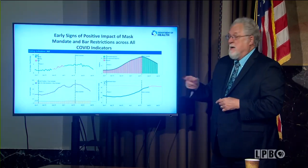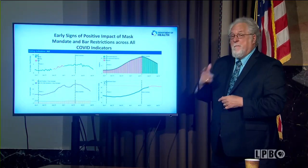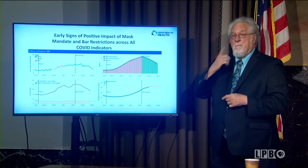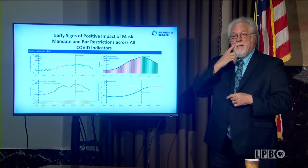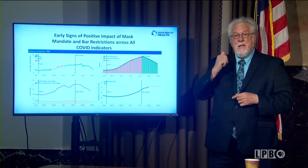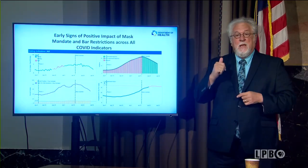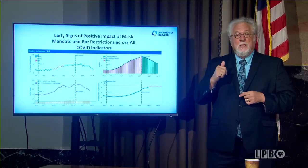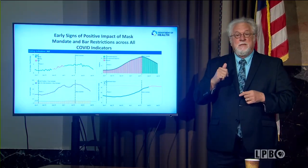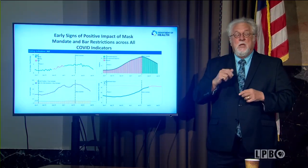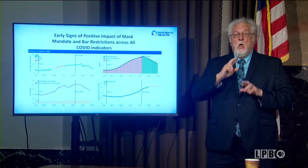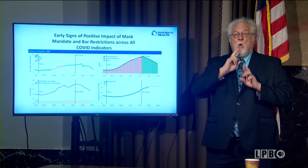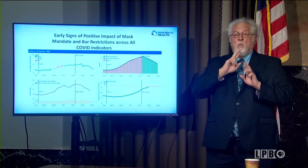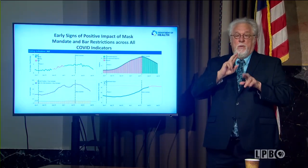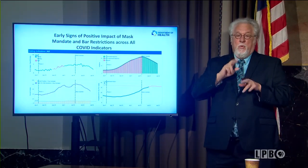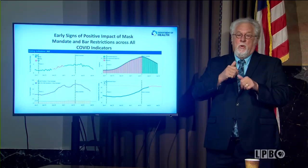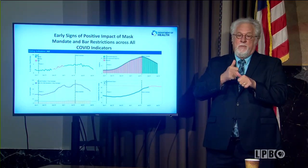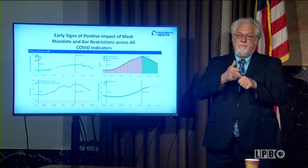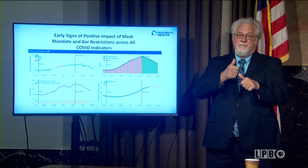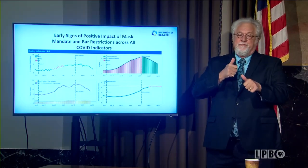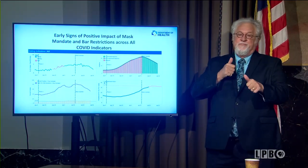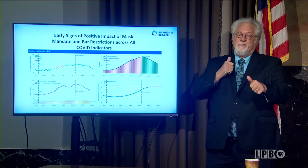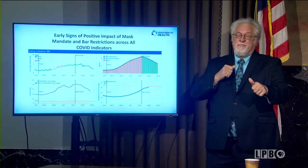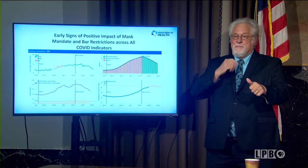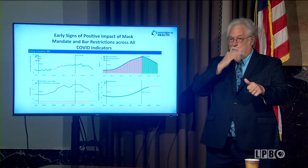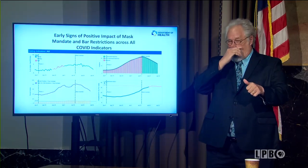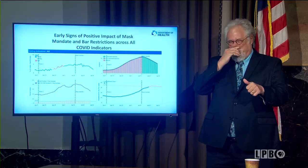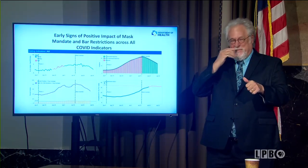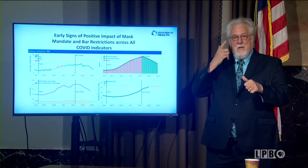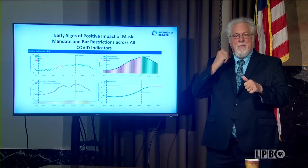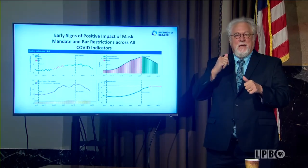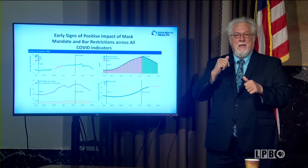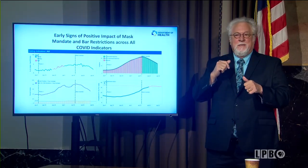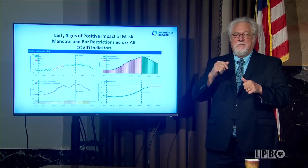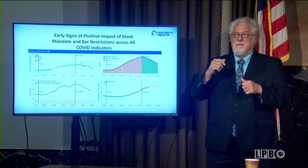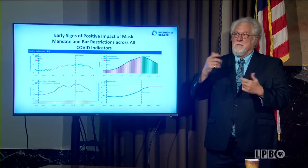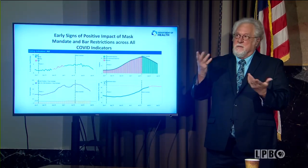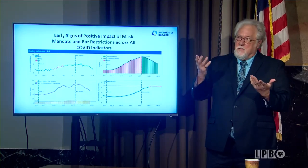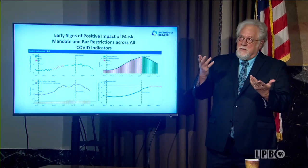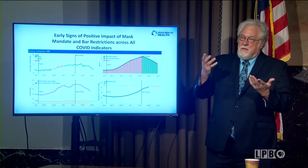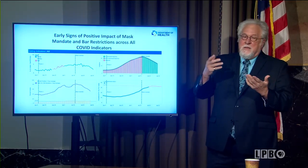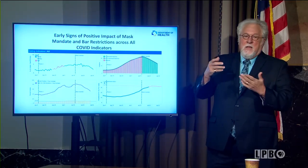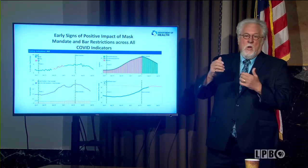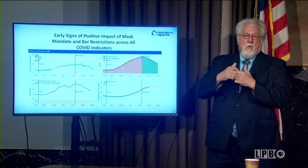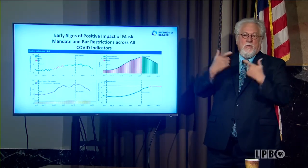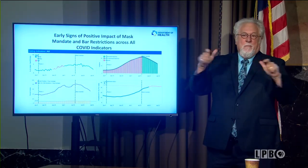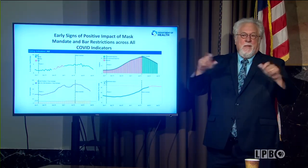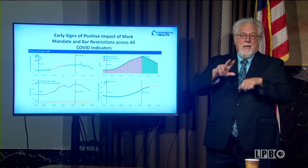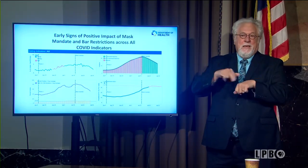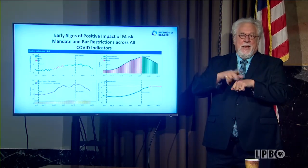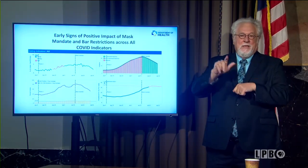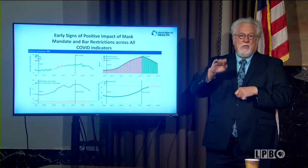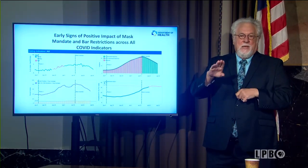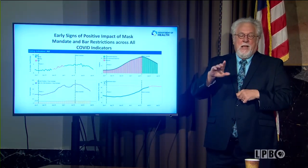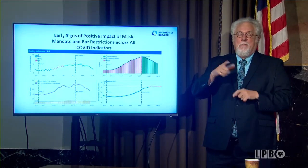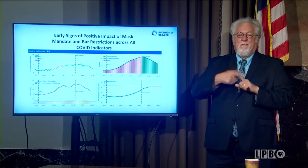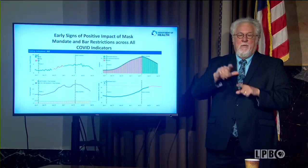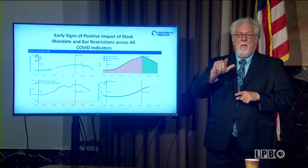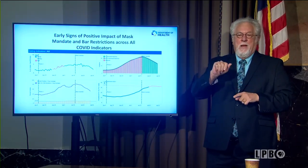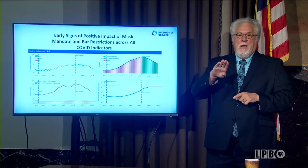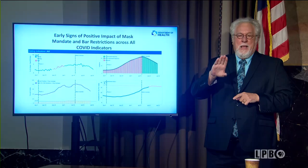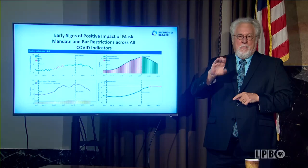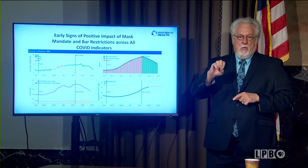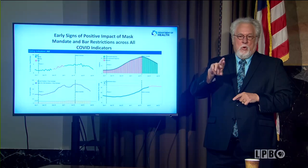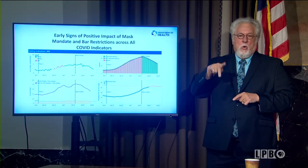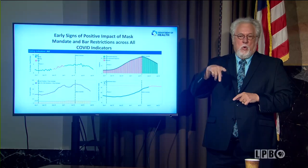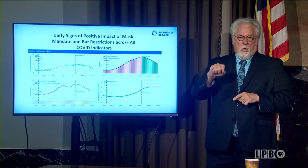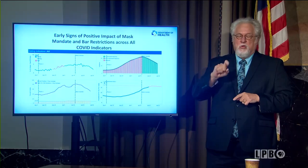because of reporting happening a little bit later, because of turnaround times increasing with our big national labs like Quest and LabCorp, we expect that